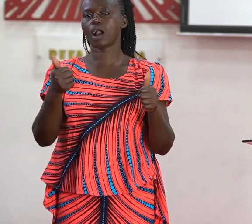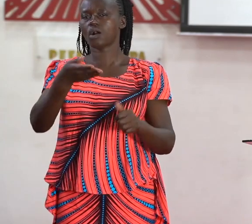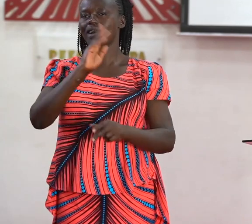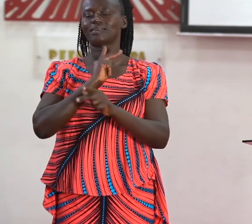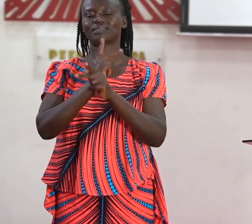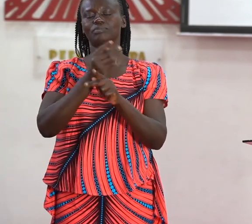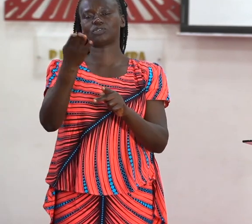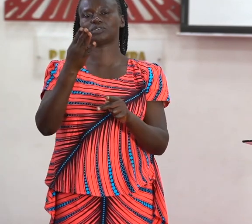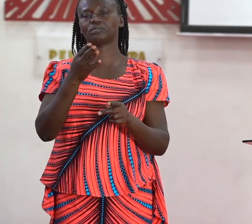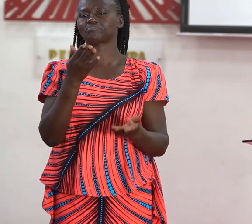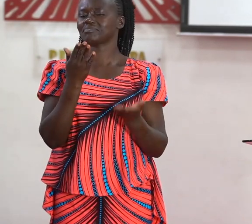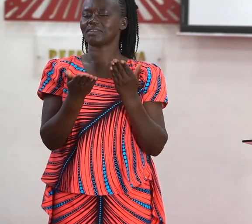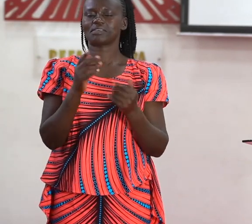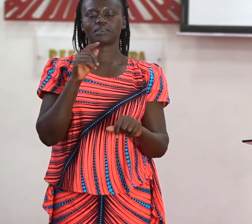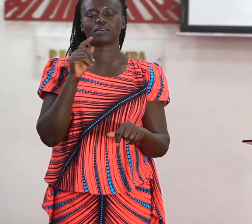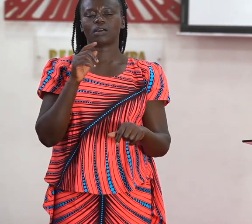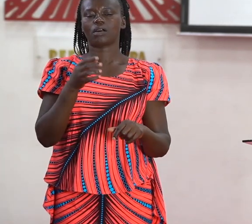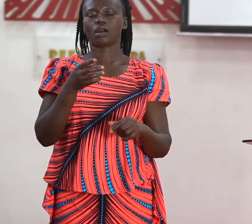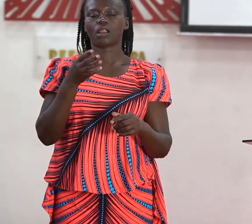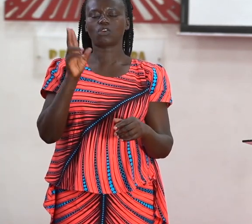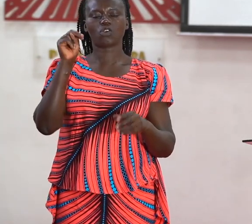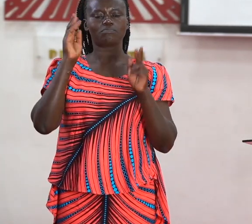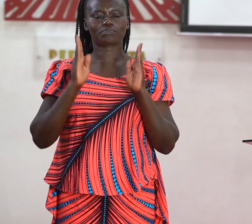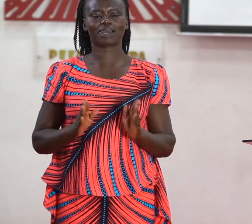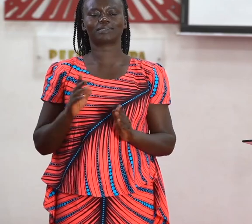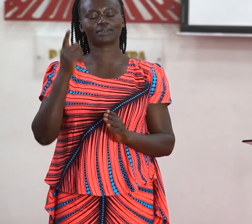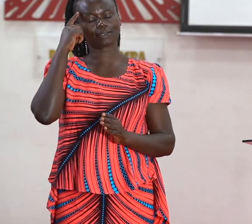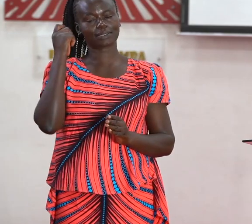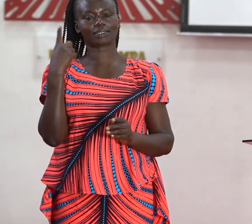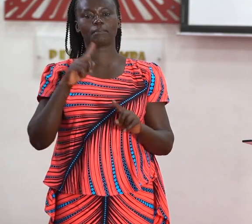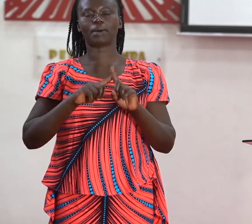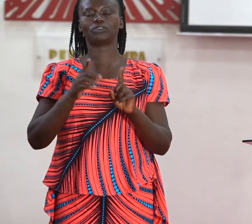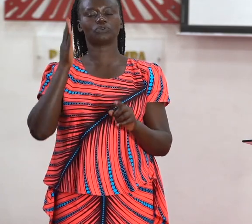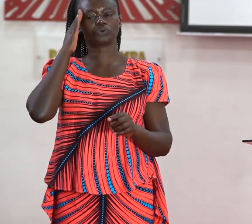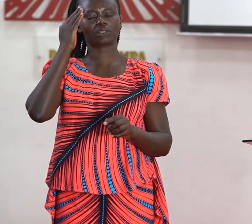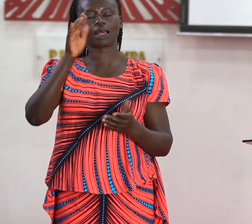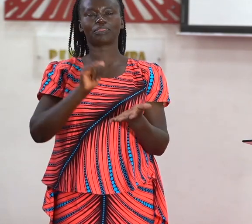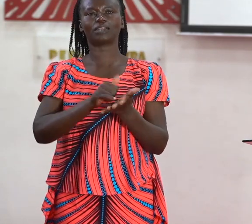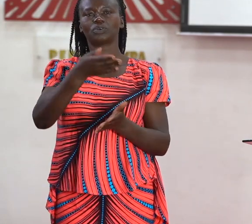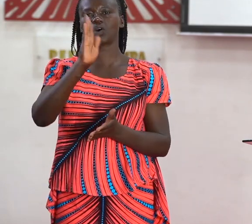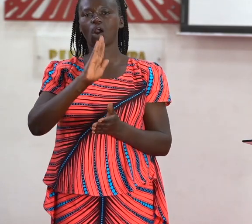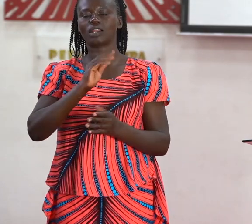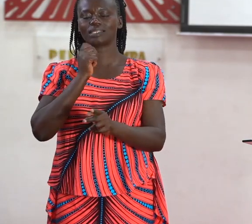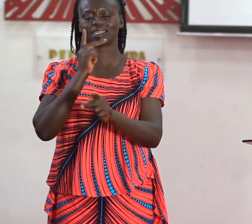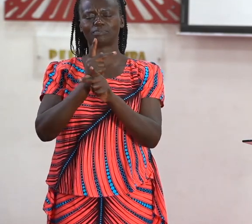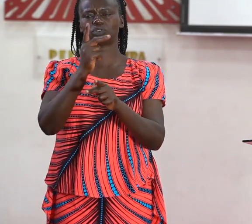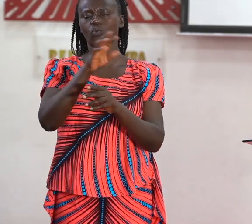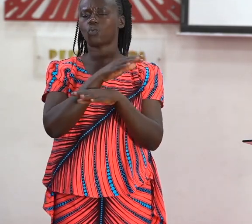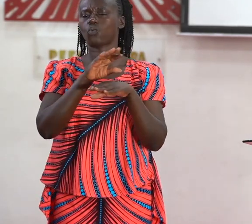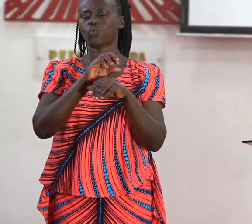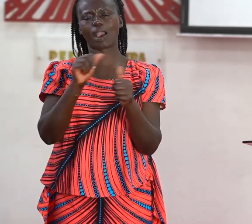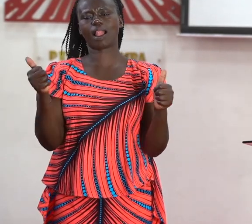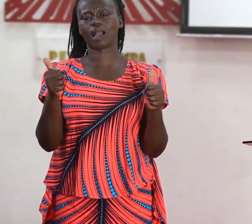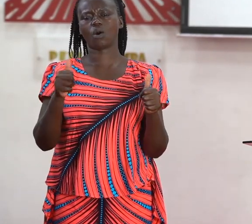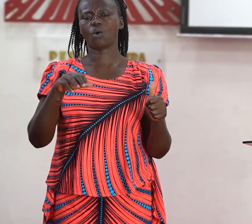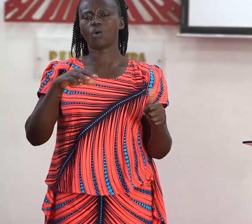that nobody is understanding, but we know that God has kept you well. And so we welcome you to our online service this morning,